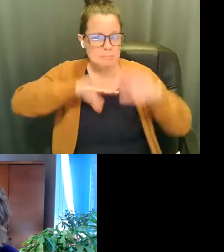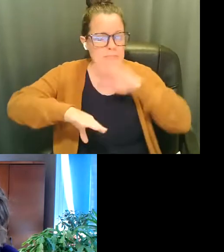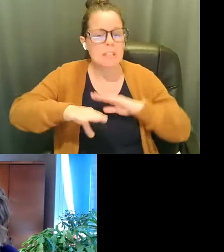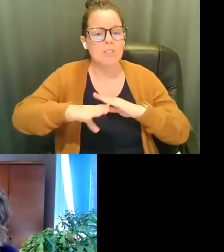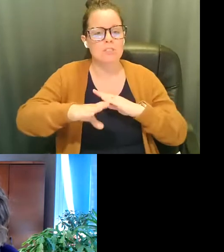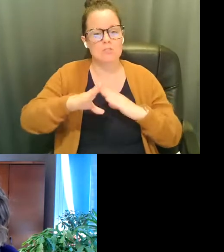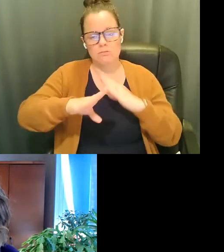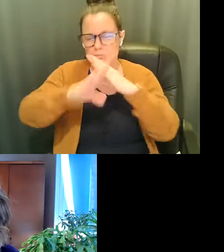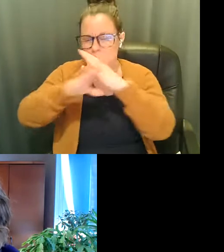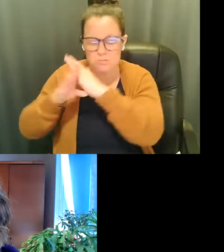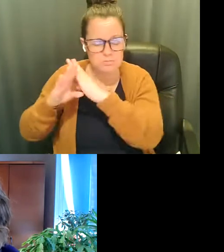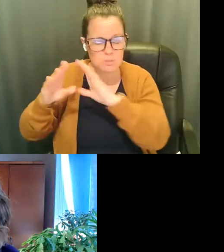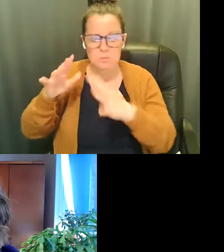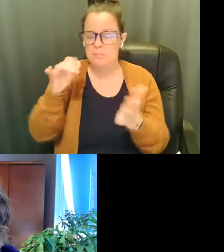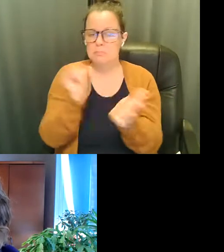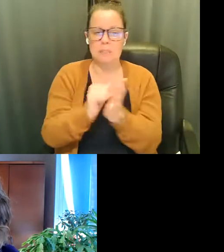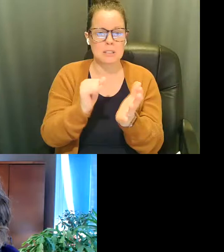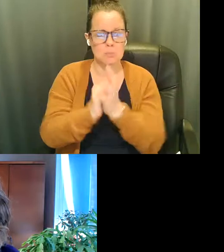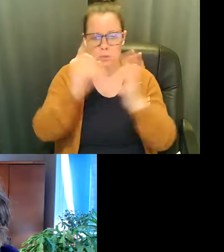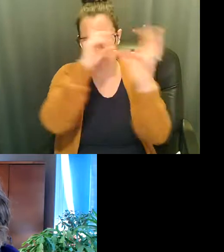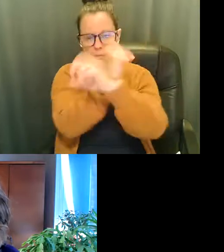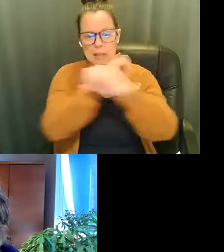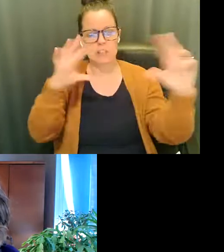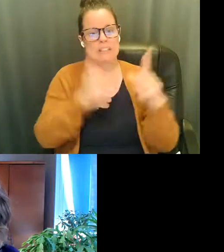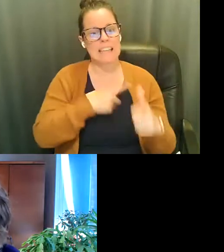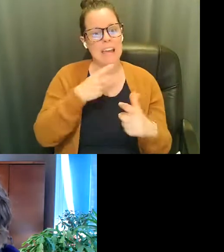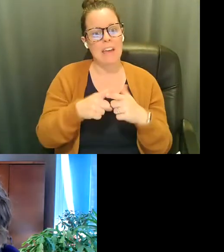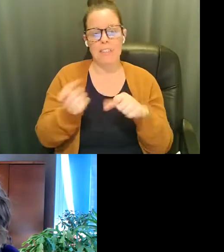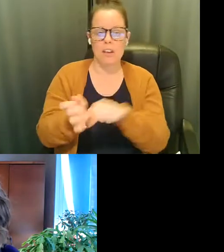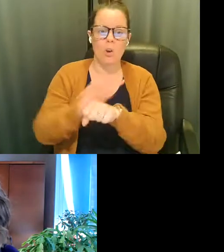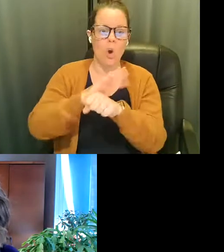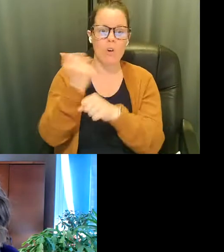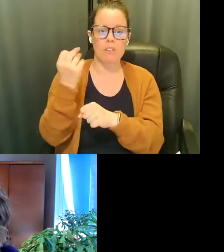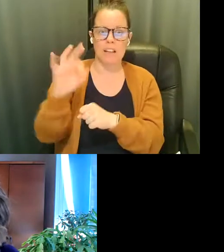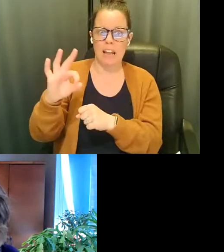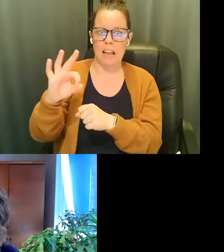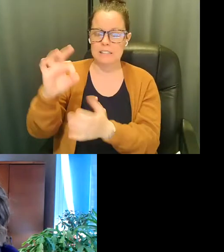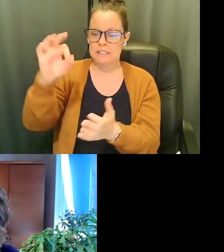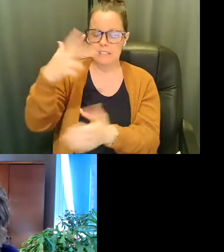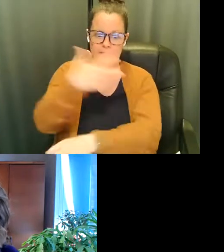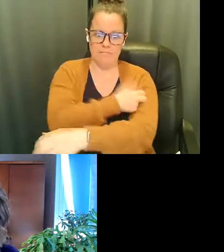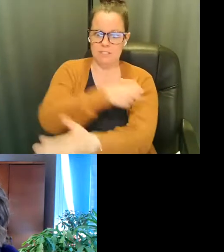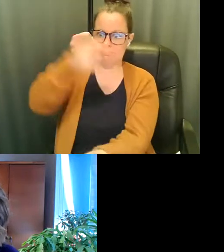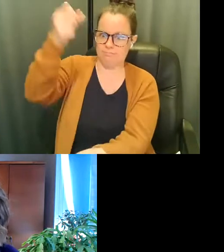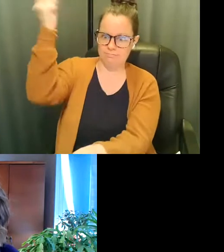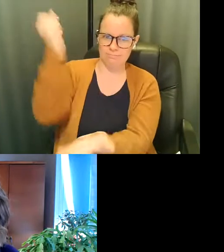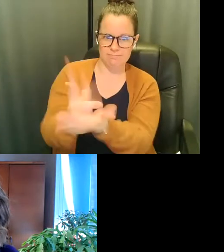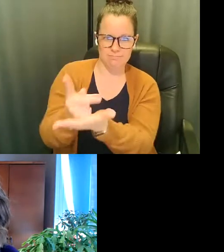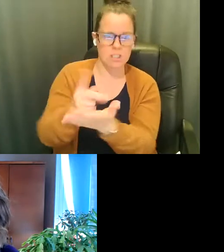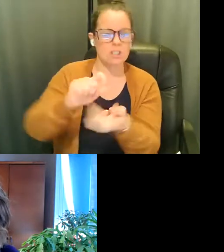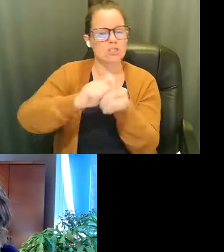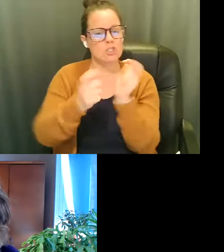could have imagined. Then, COVID-19 vaccines became authorized and truly changed the future of this